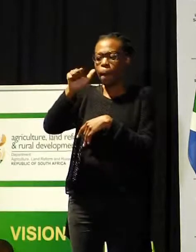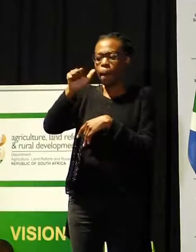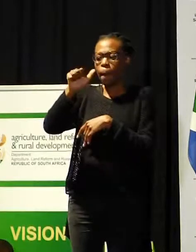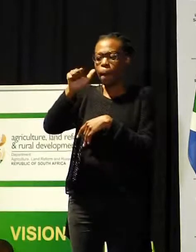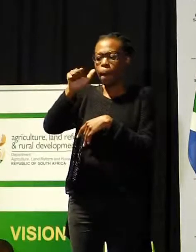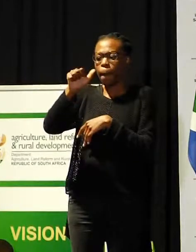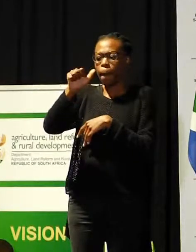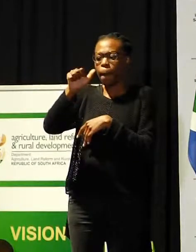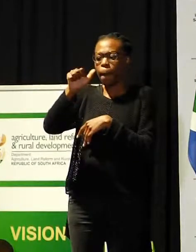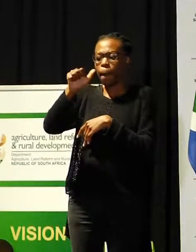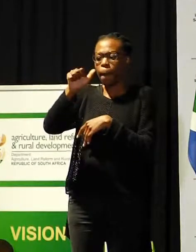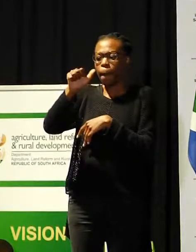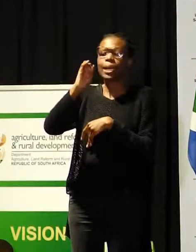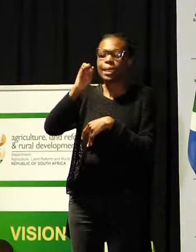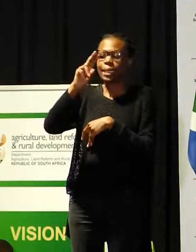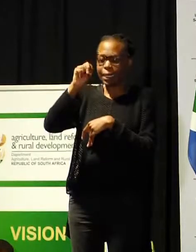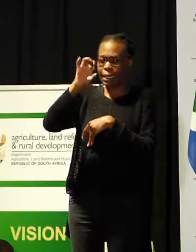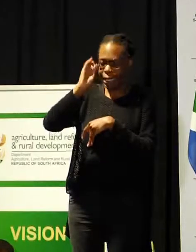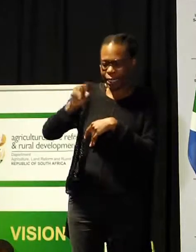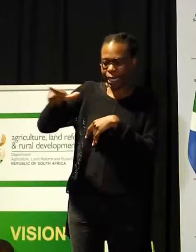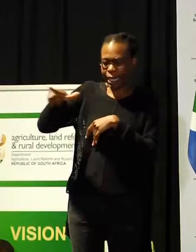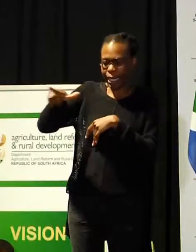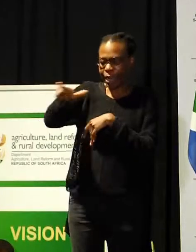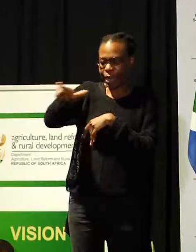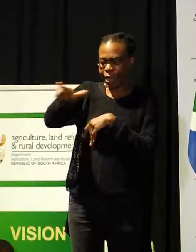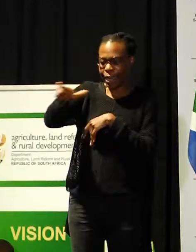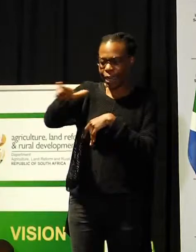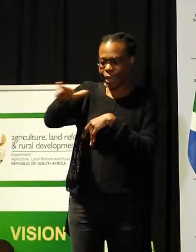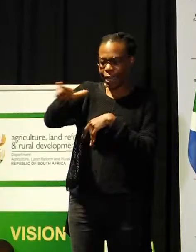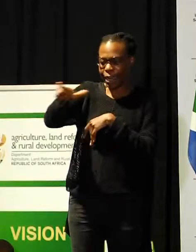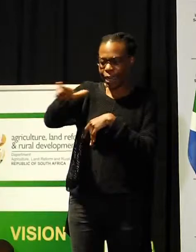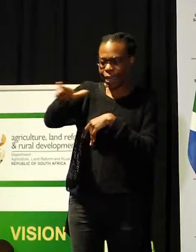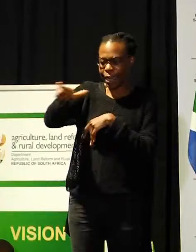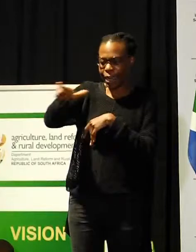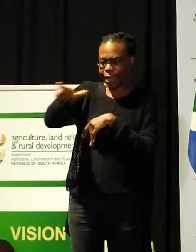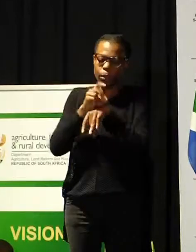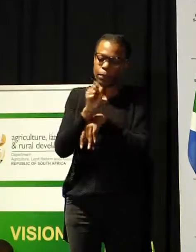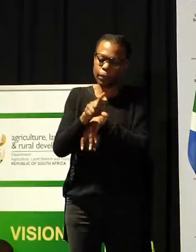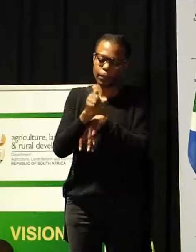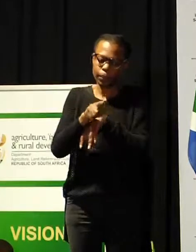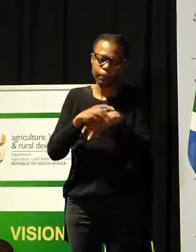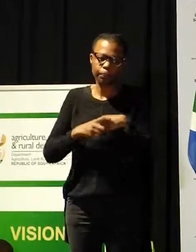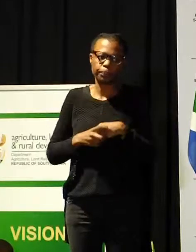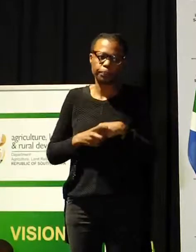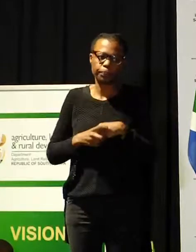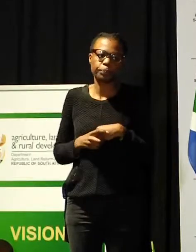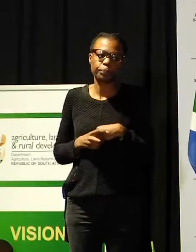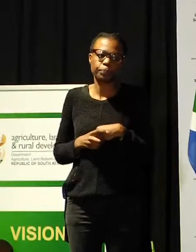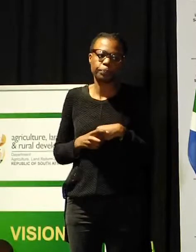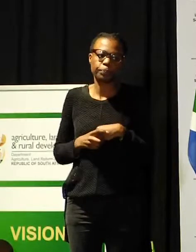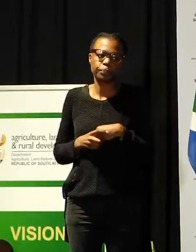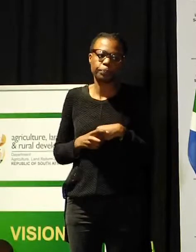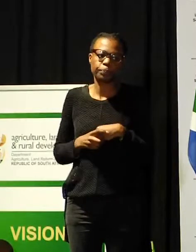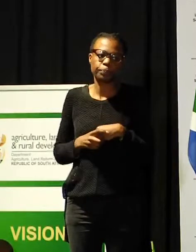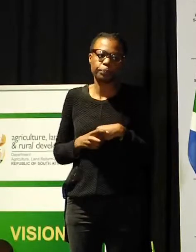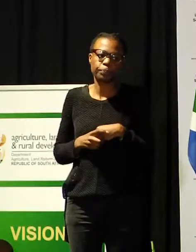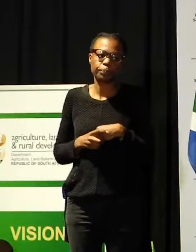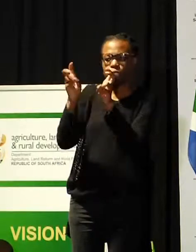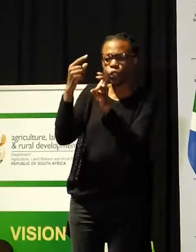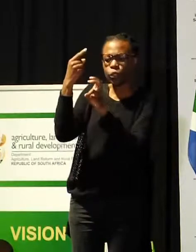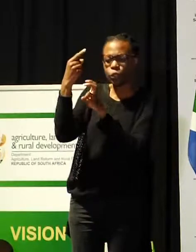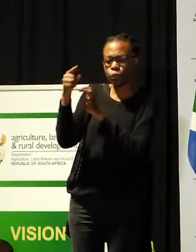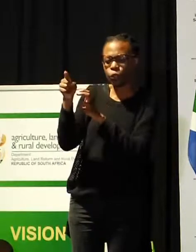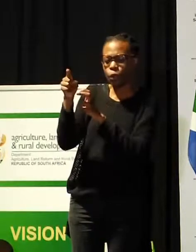problem. Claimant communities together with the communities using the land currently. The issue on the issuing of